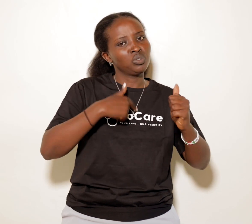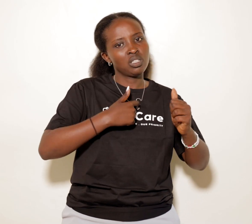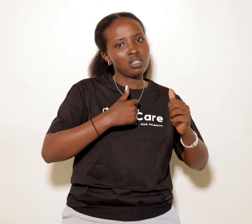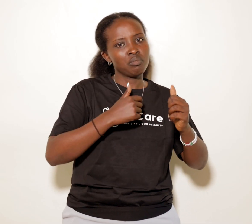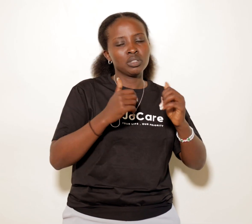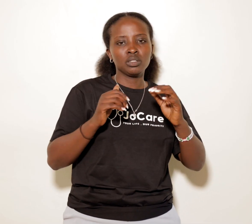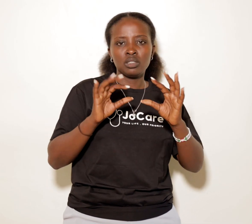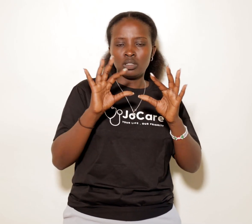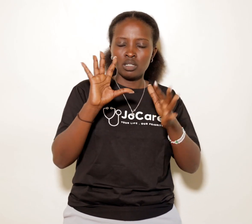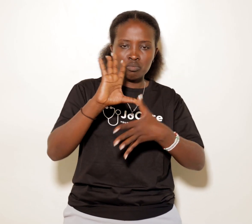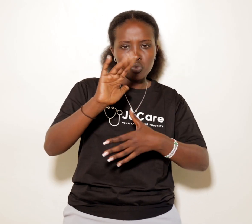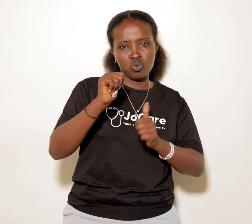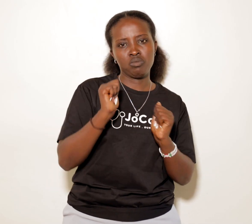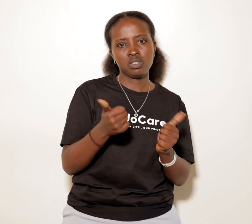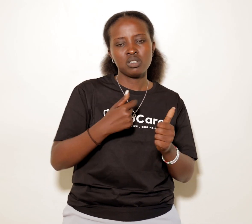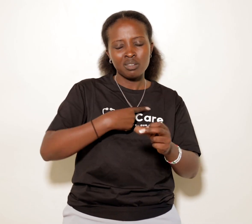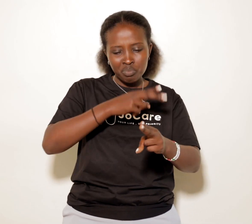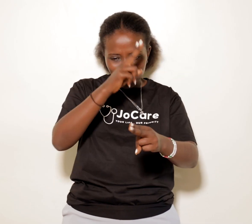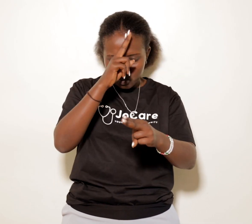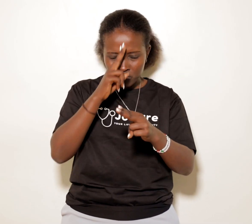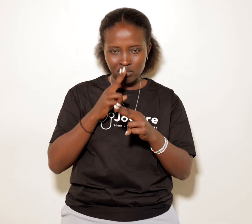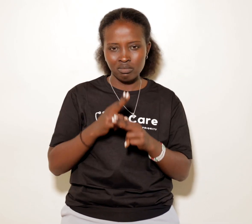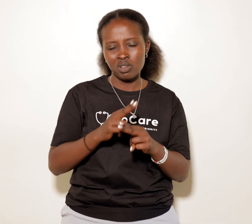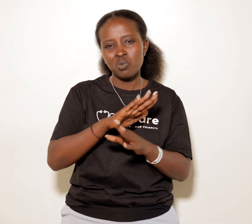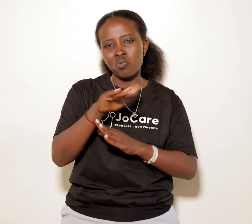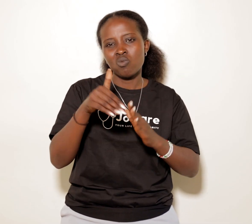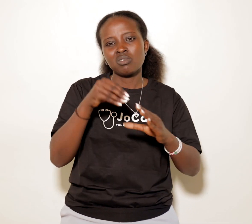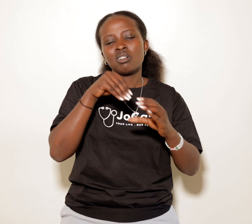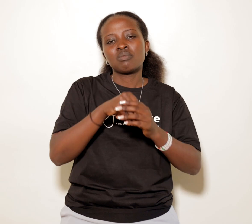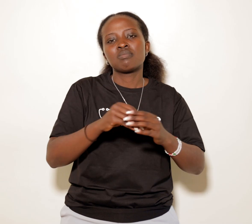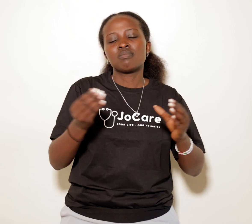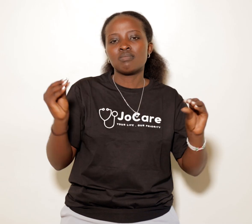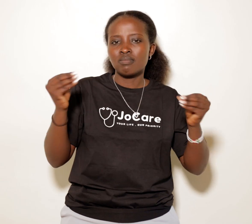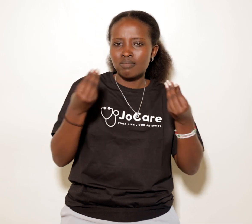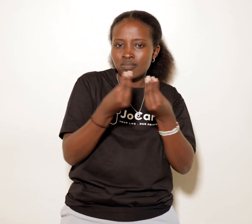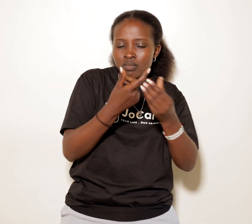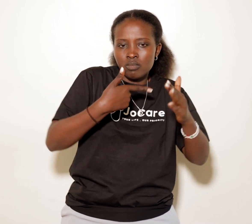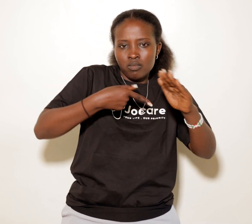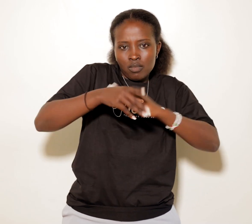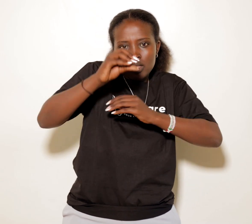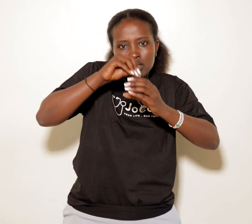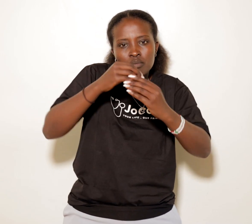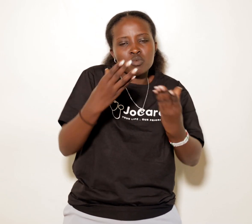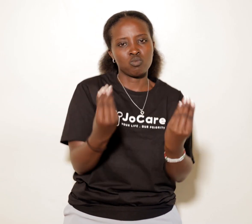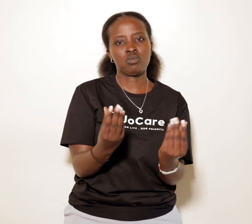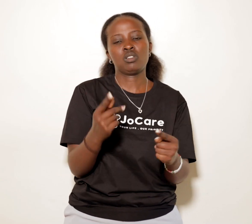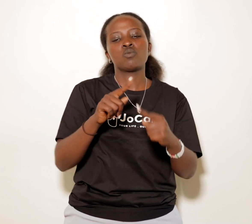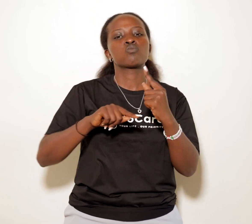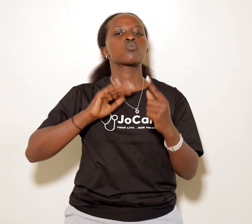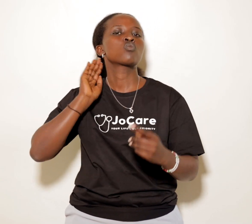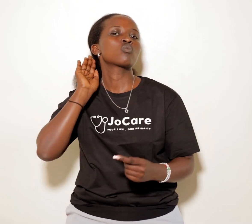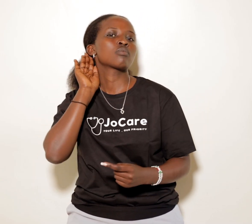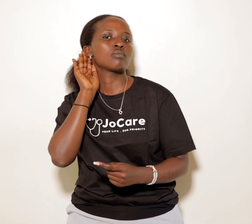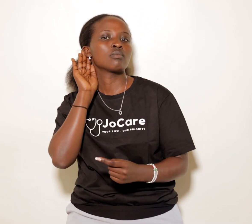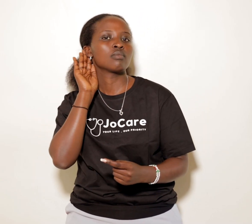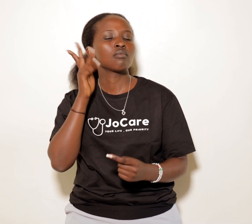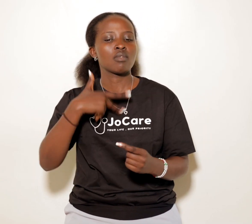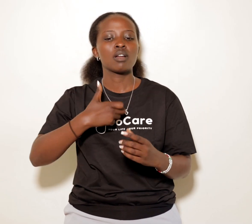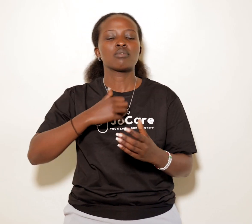talk to them in a respectful way, and also again in the same formats that are easier for them to understand and learn. Yeah.